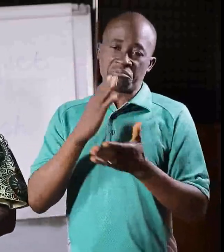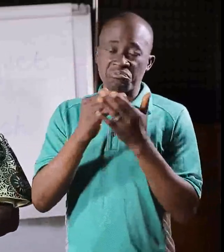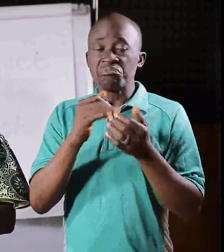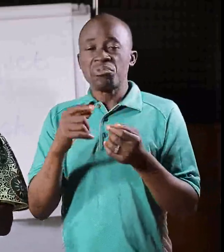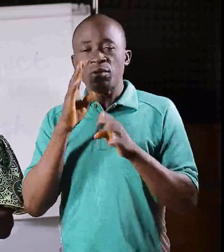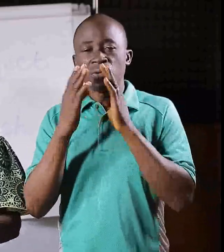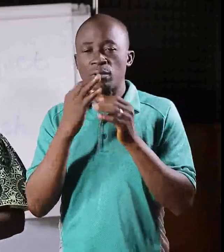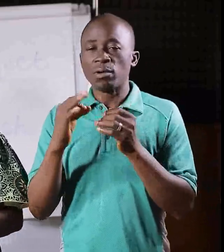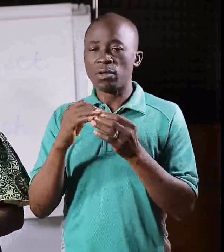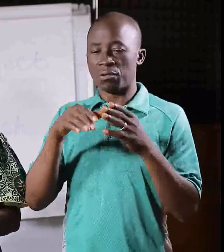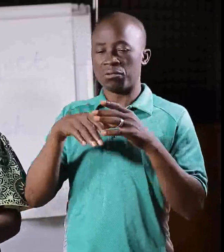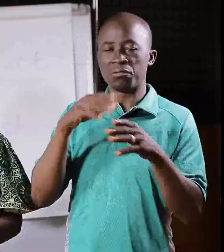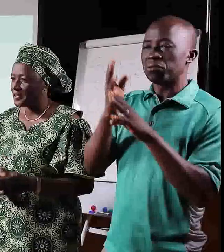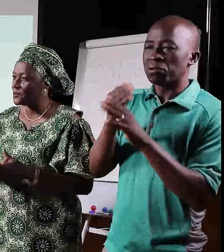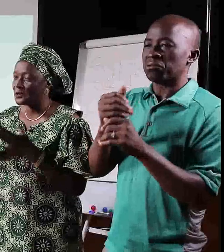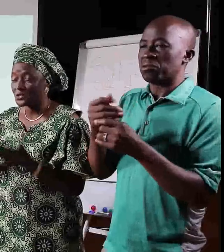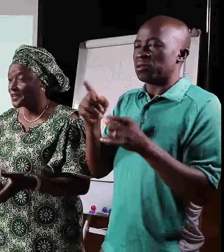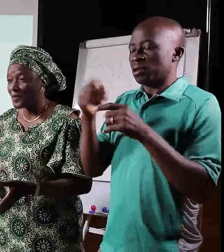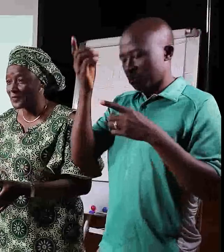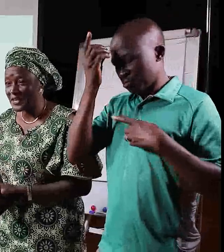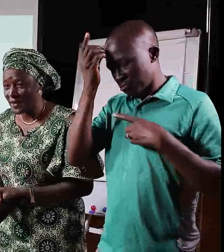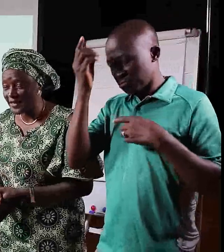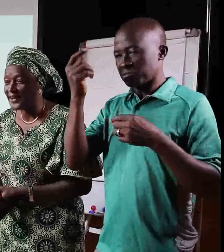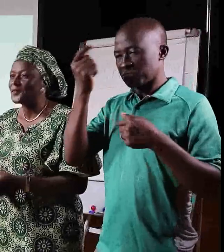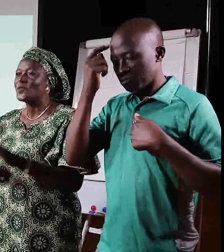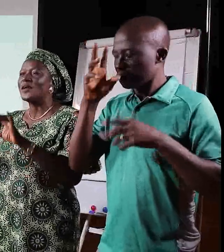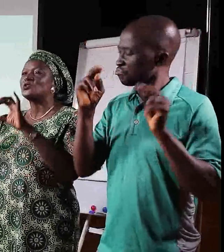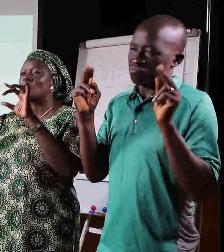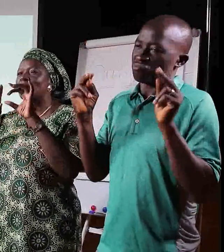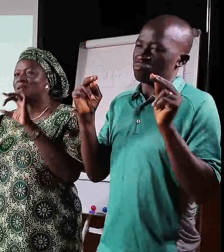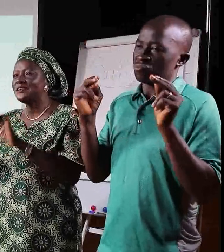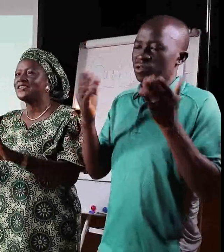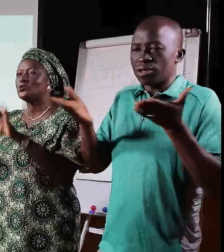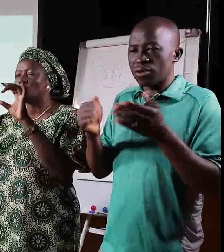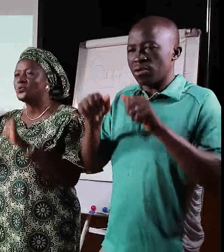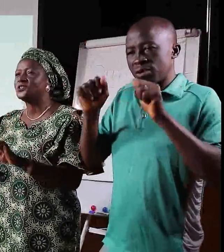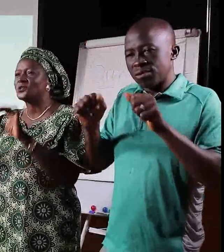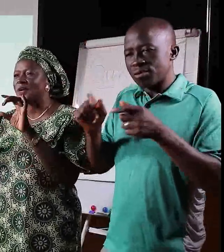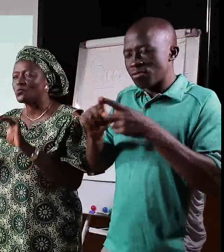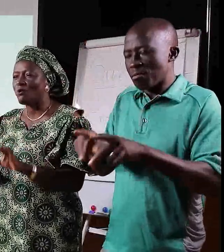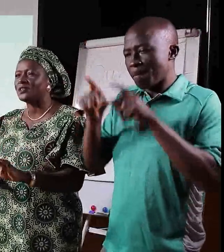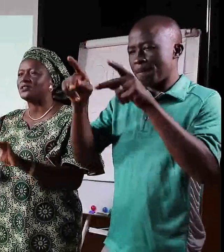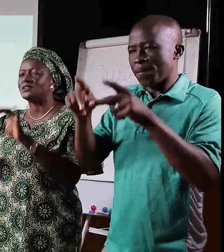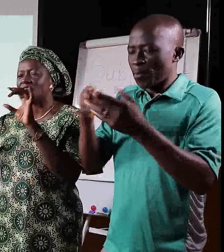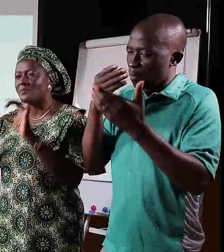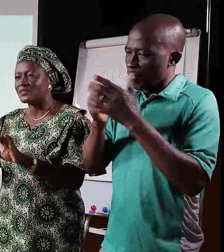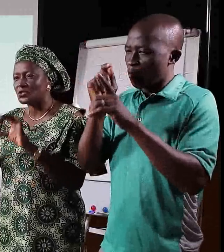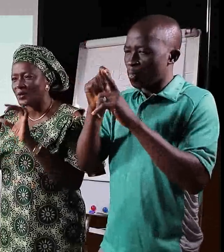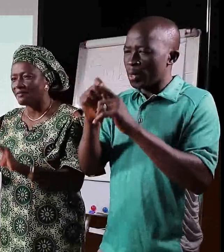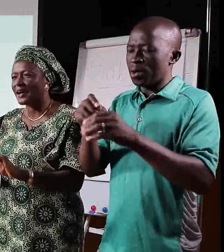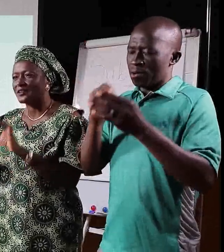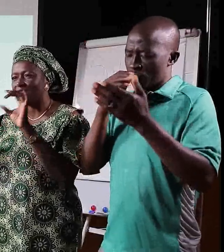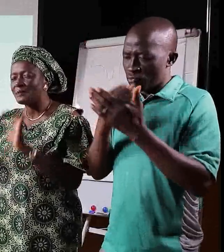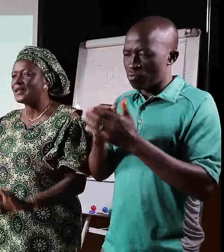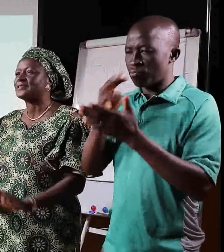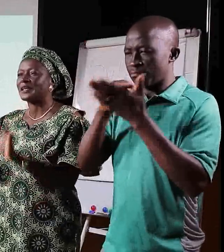an outline that is free from malaria or something. We are not talking about malaria here, but your ability to put the right words, the right message